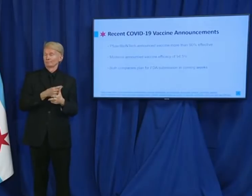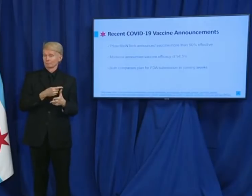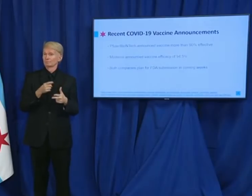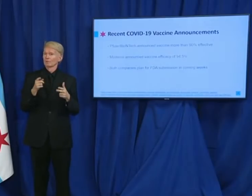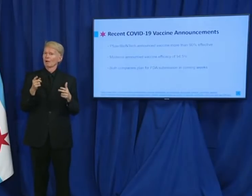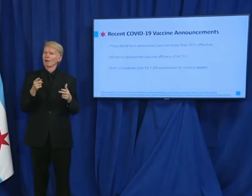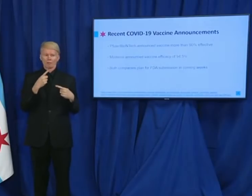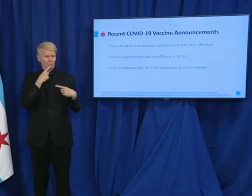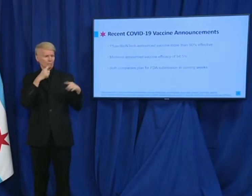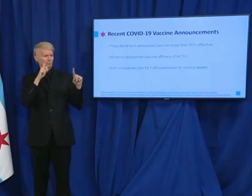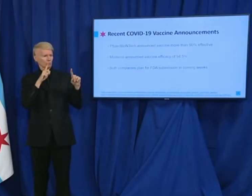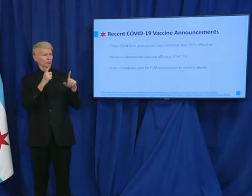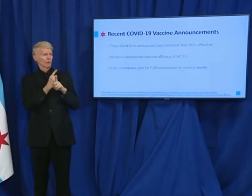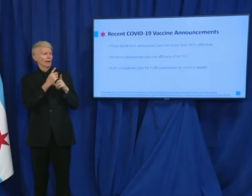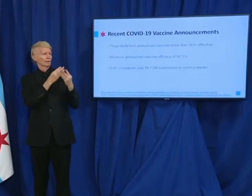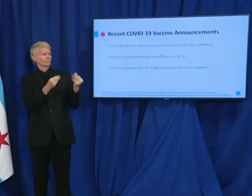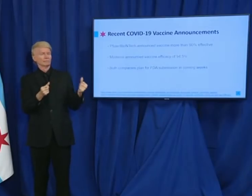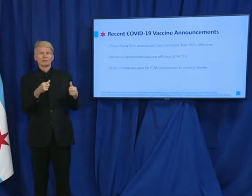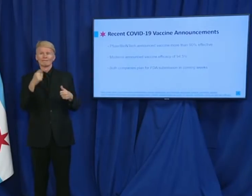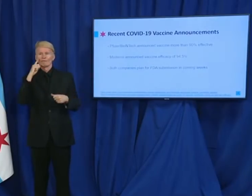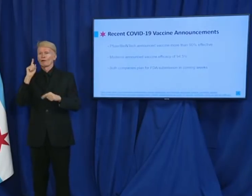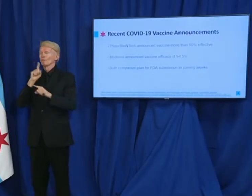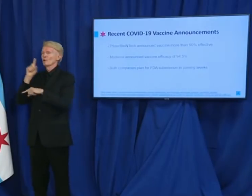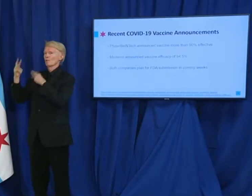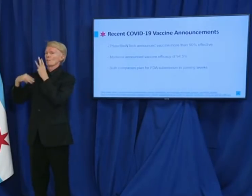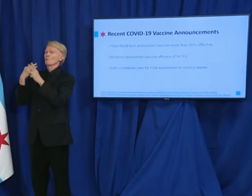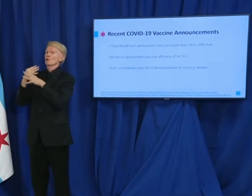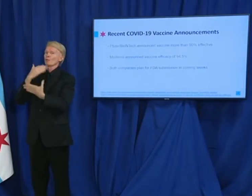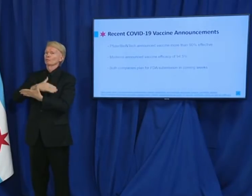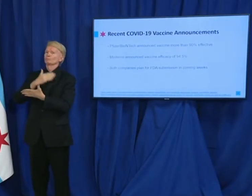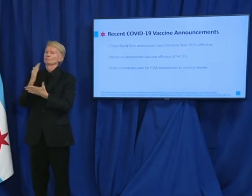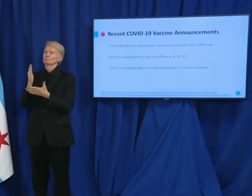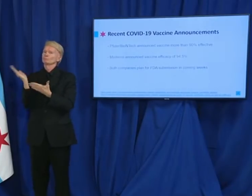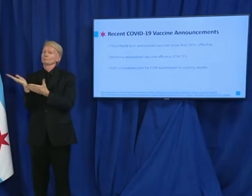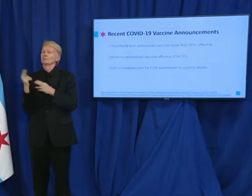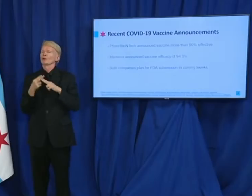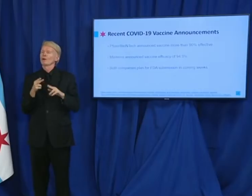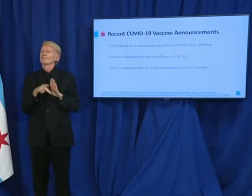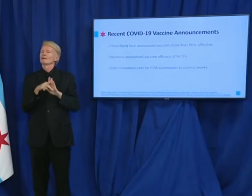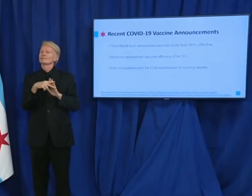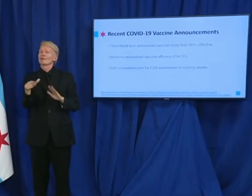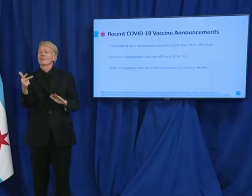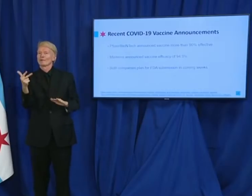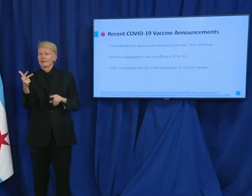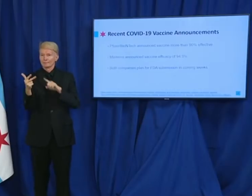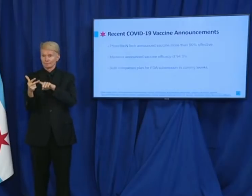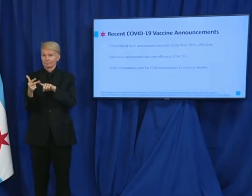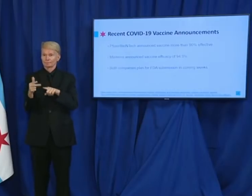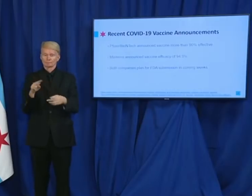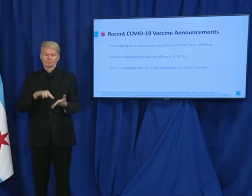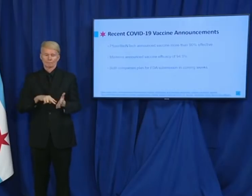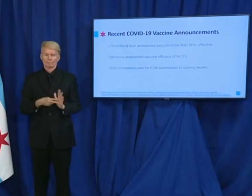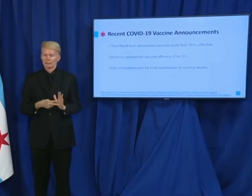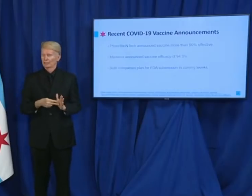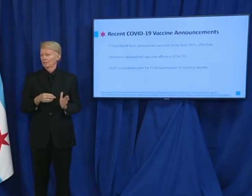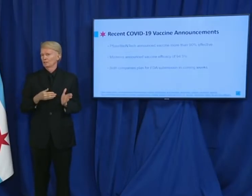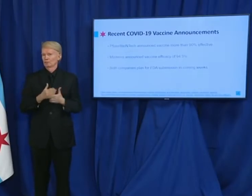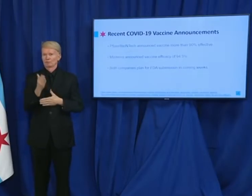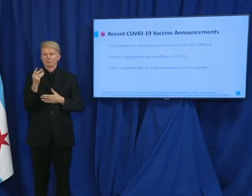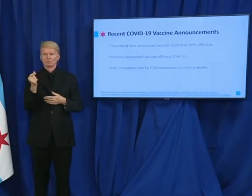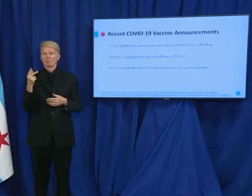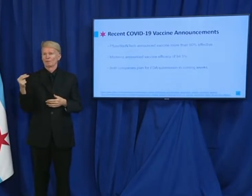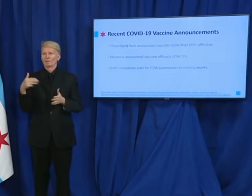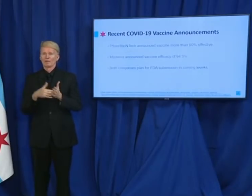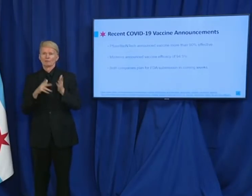would expect them to perform in the real world. Those phase 3 trials are the trials that involve tens of thousands